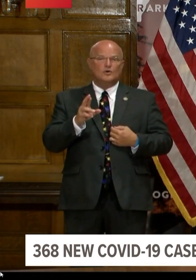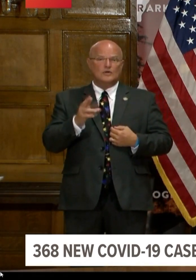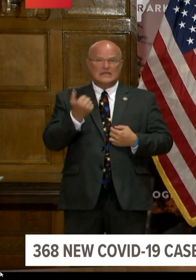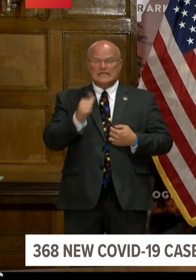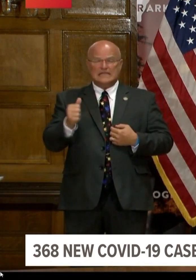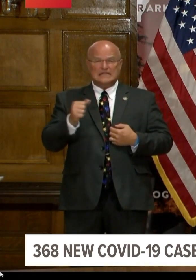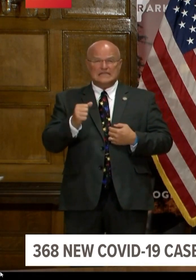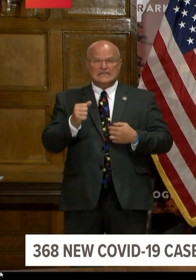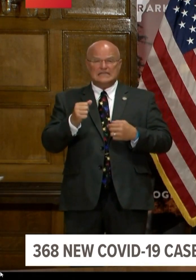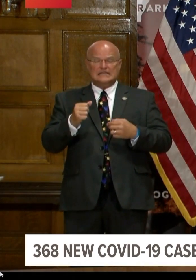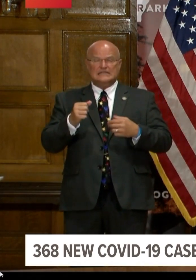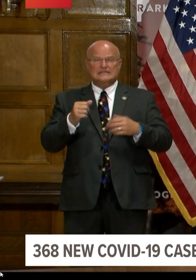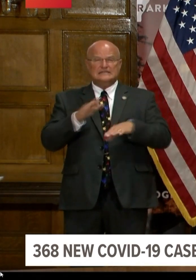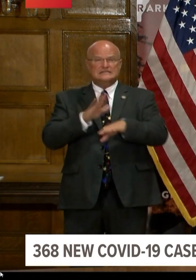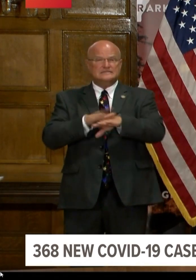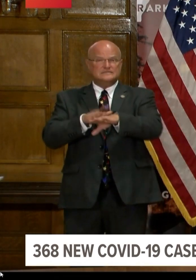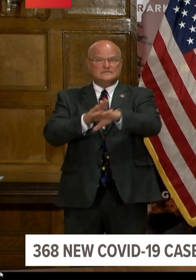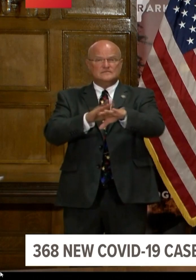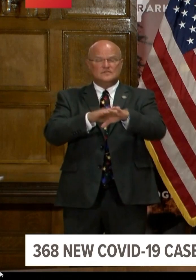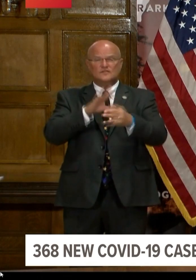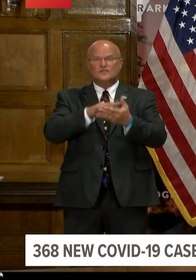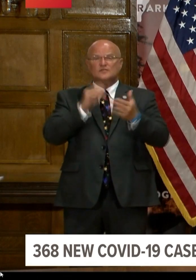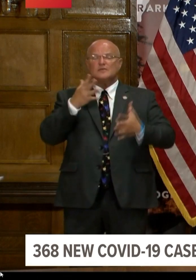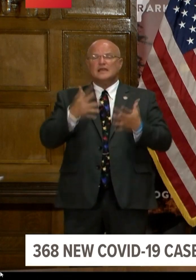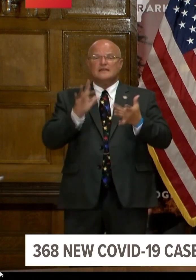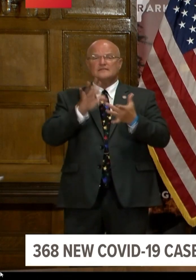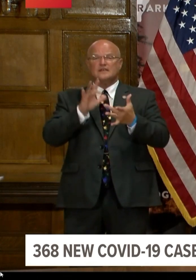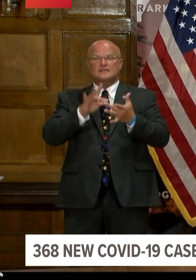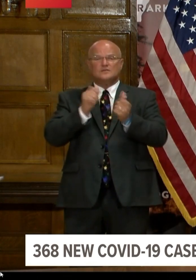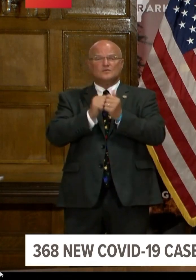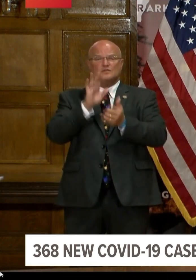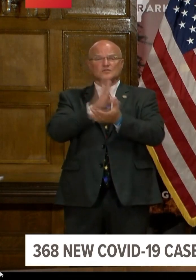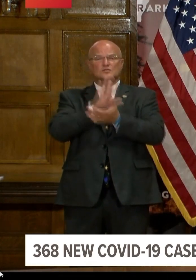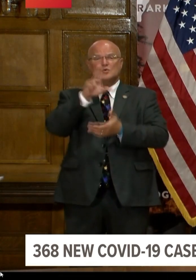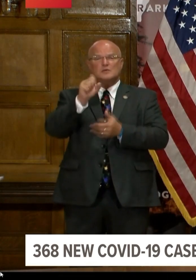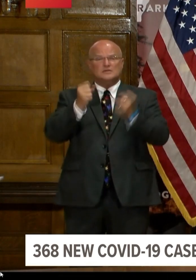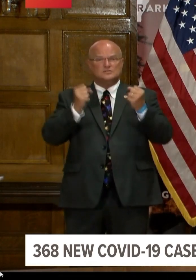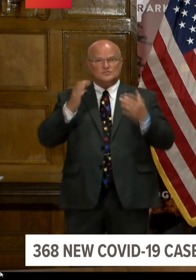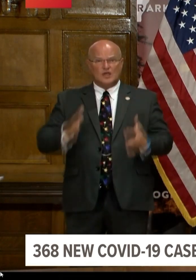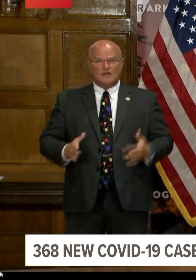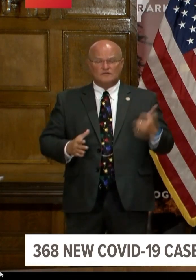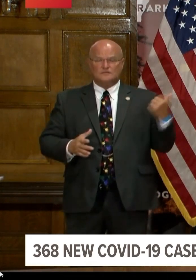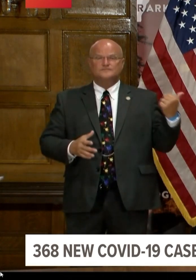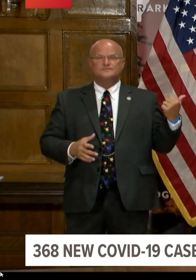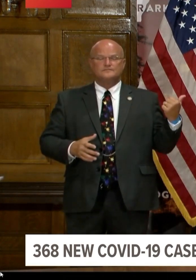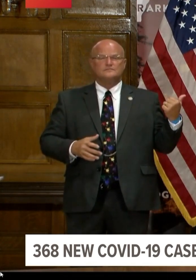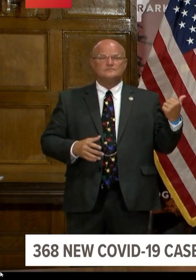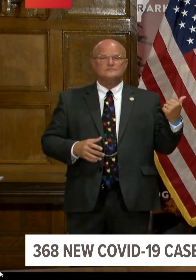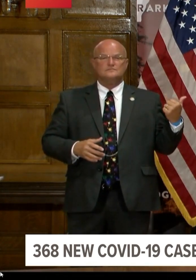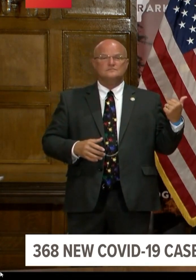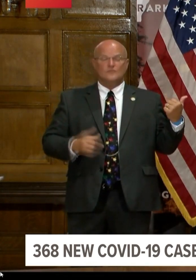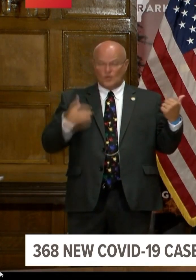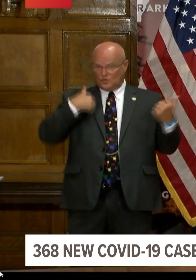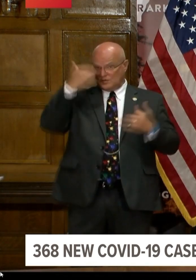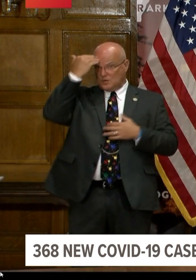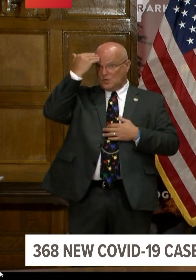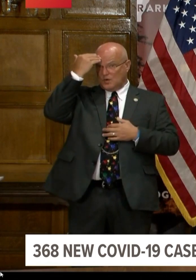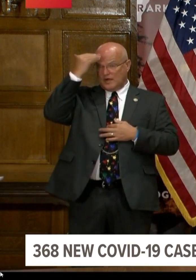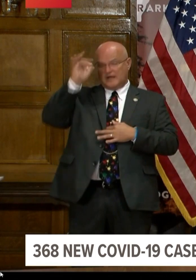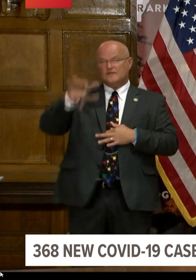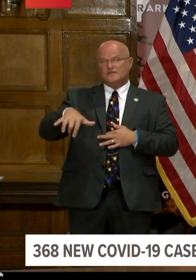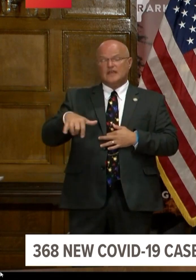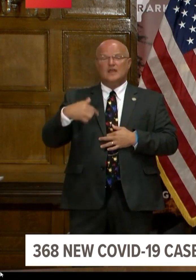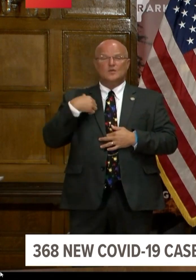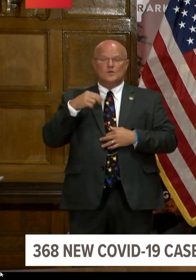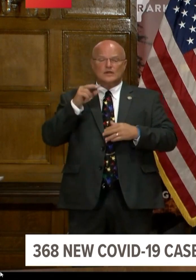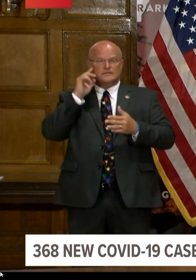there any precautions in place for those students that may have had contact with that school bus driver? We are aware of that.